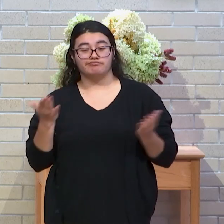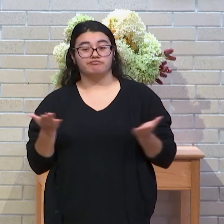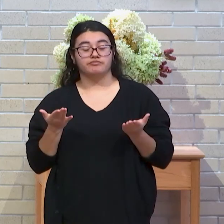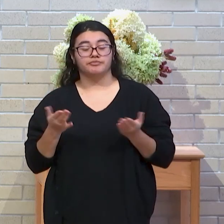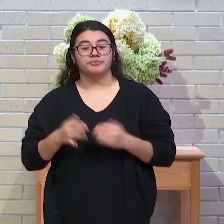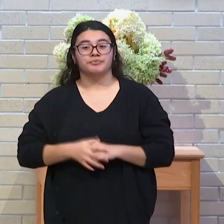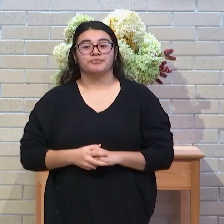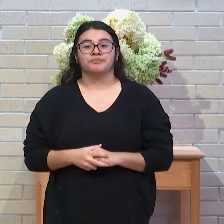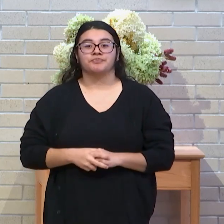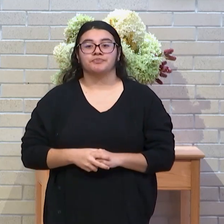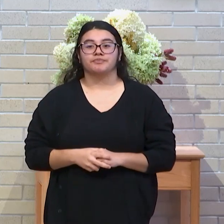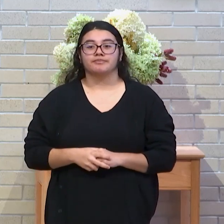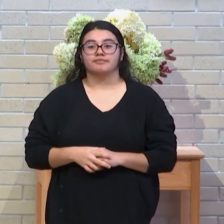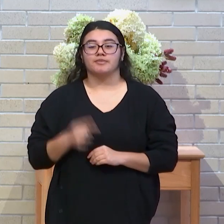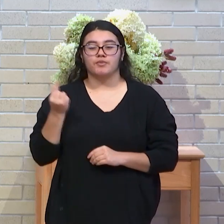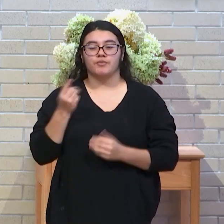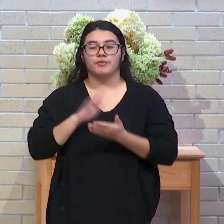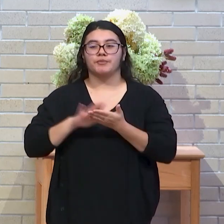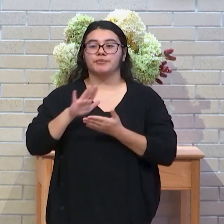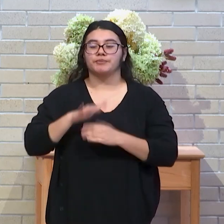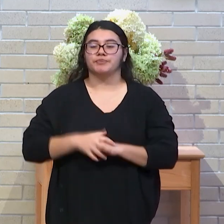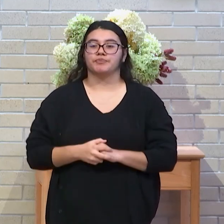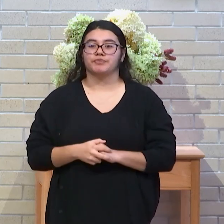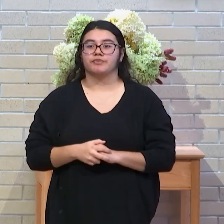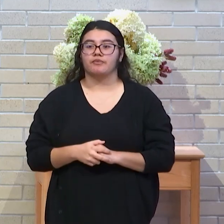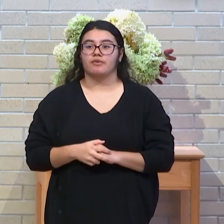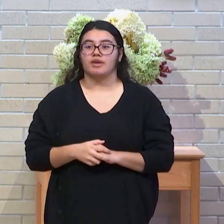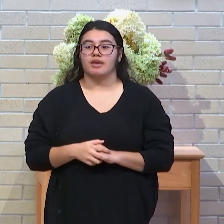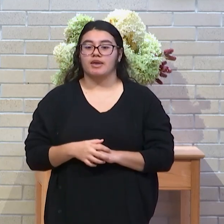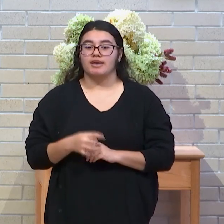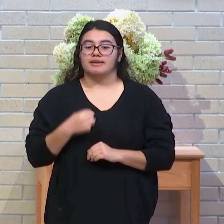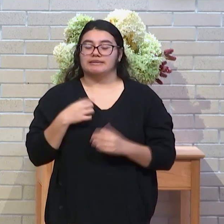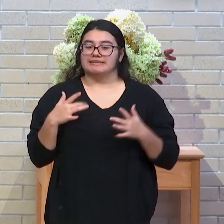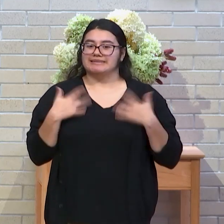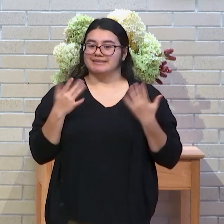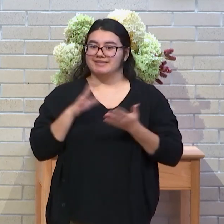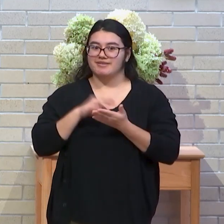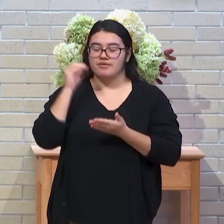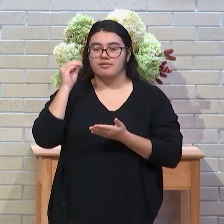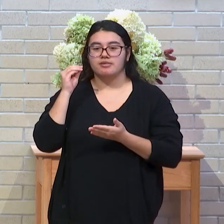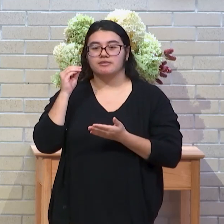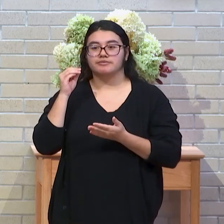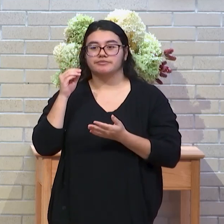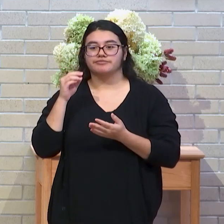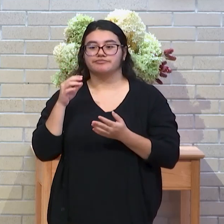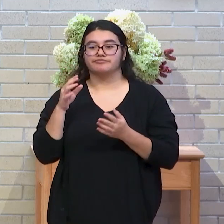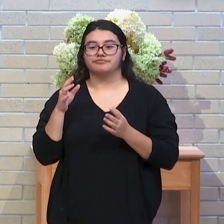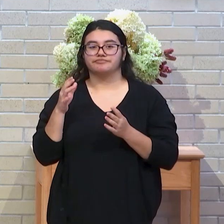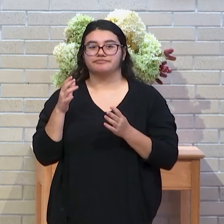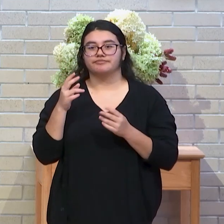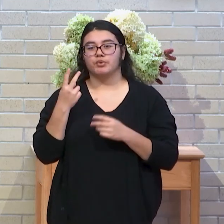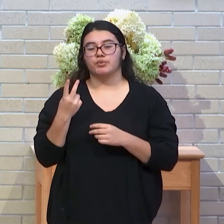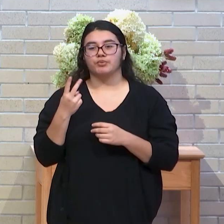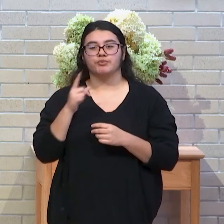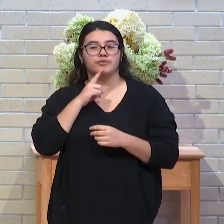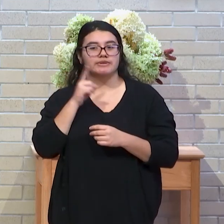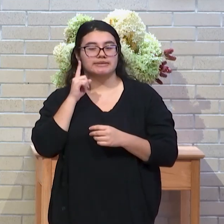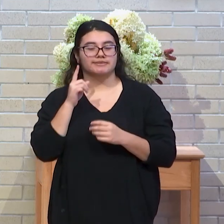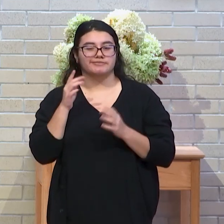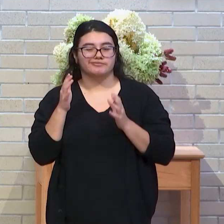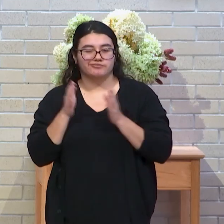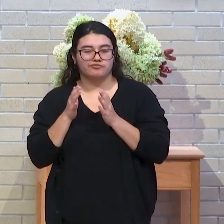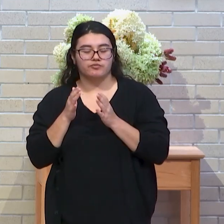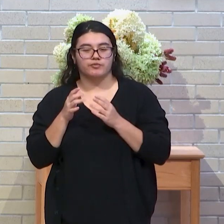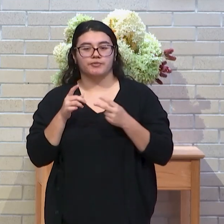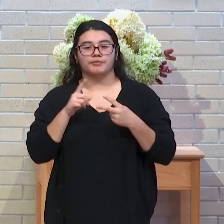was excited to learn about two minority groups, the Afro-Ecuadorians and the deaf community. A little bit of the